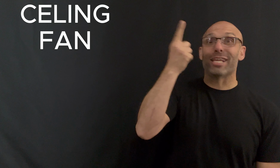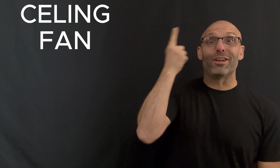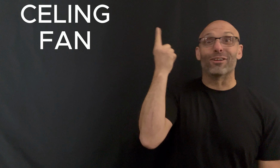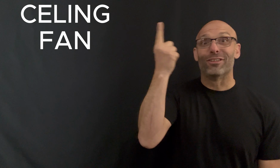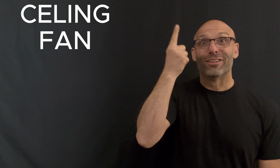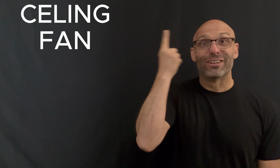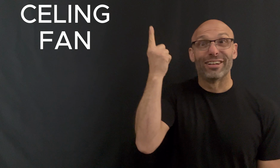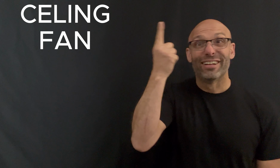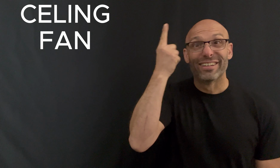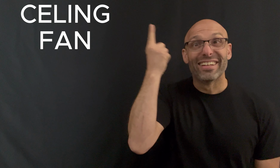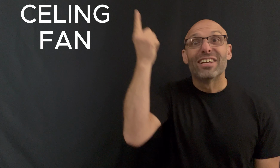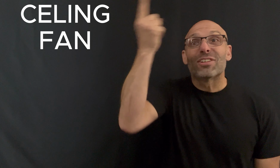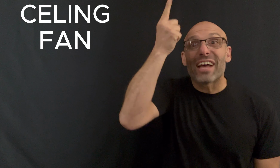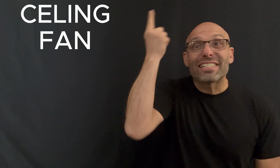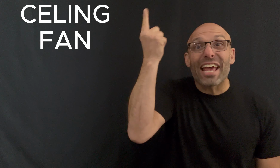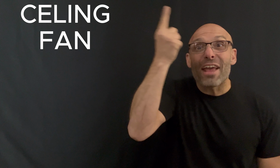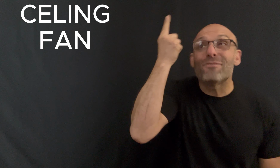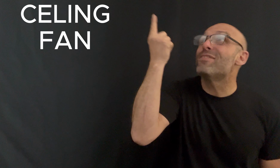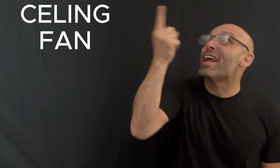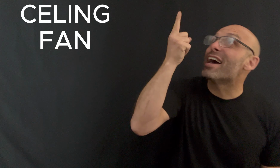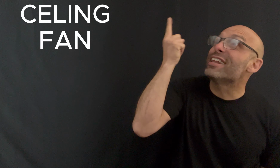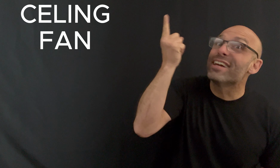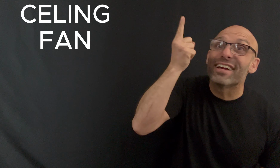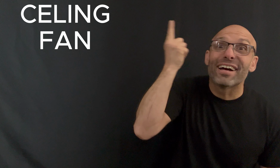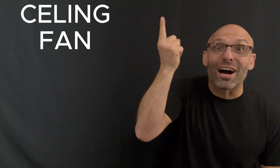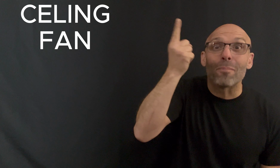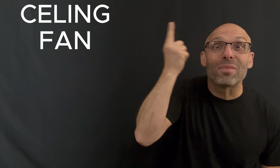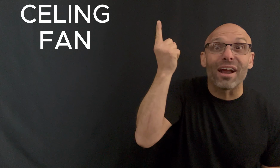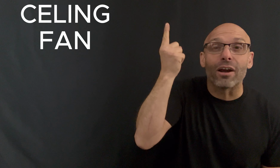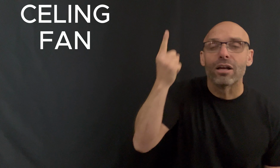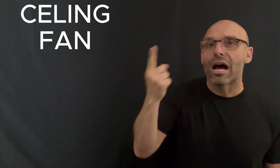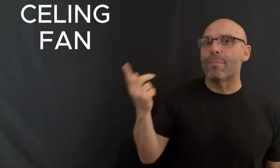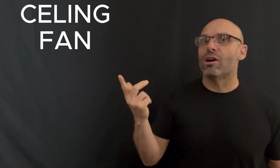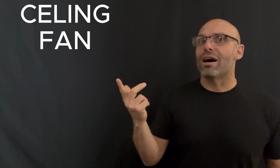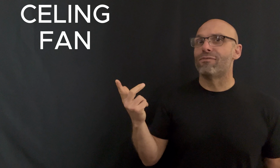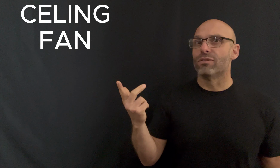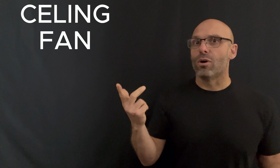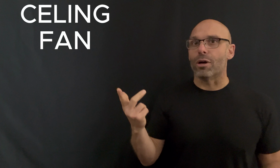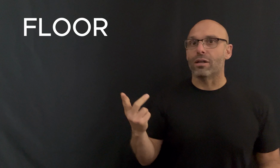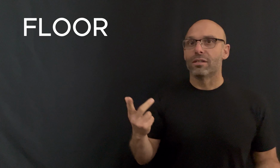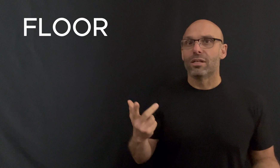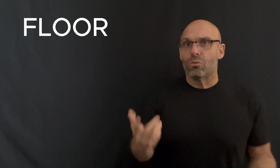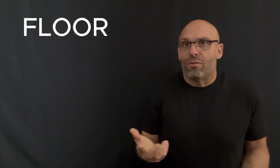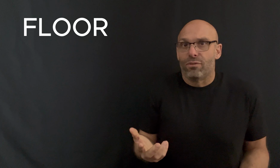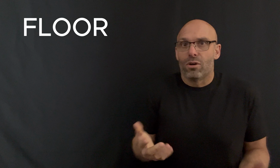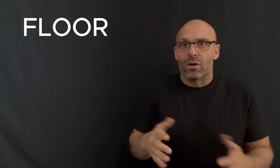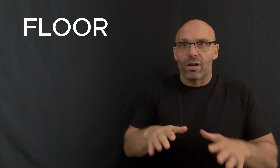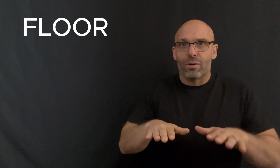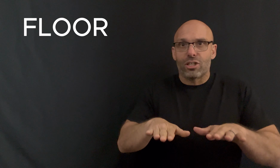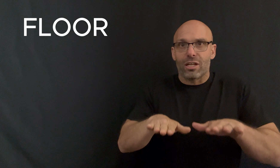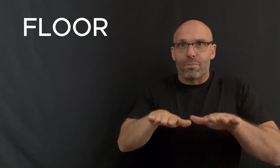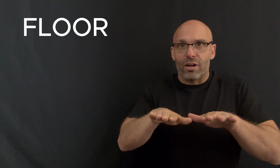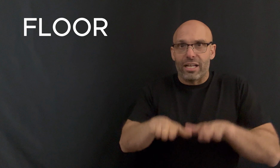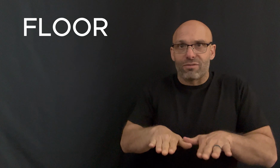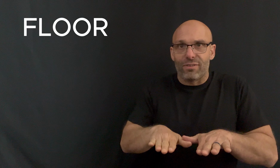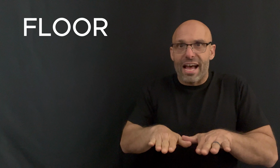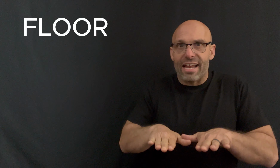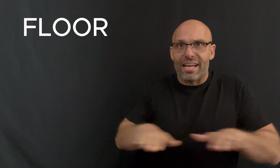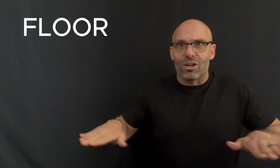do. So that's a fan up there. How about a floor? Well, floor, we're just gonna put our hands flat and go